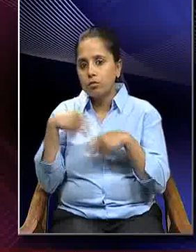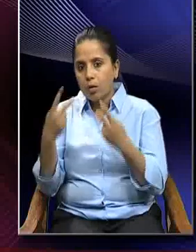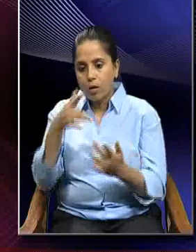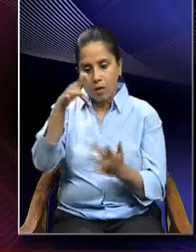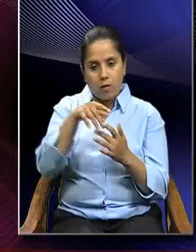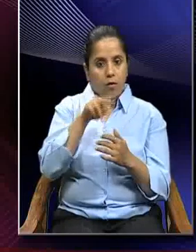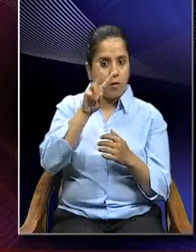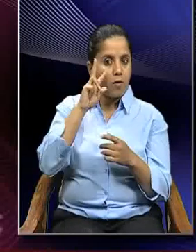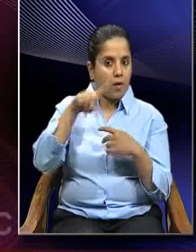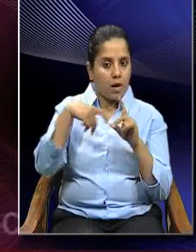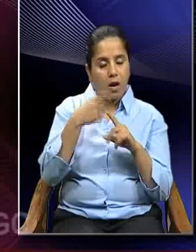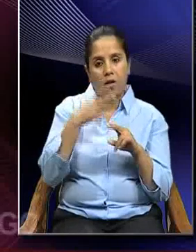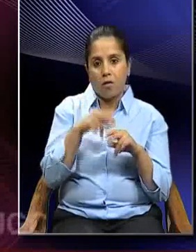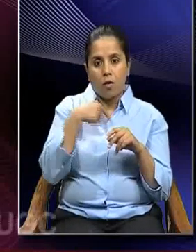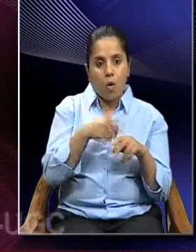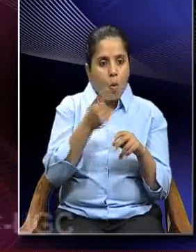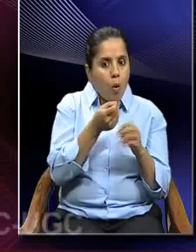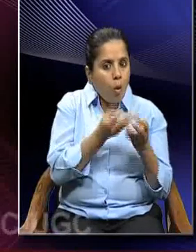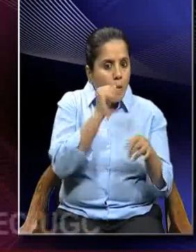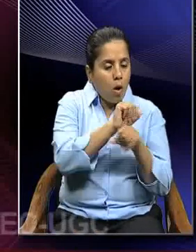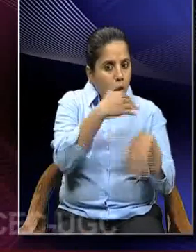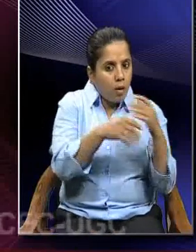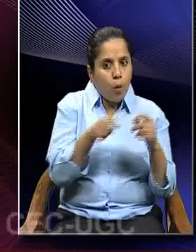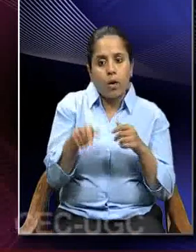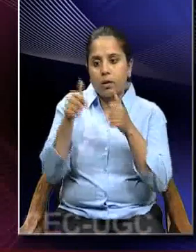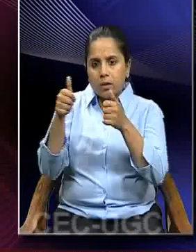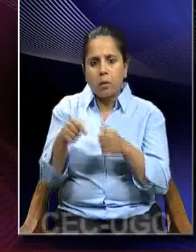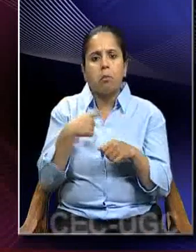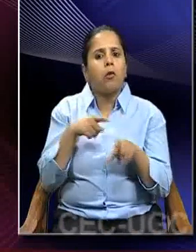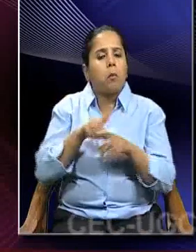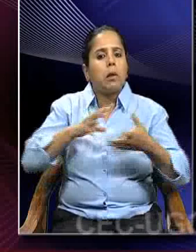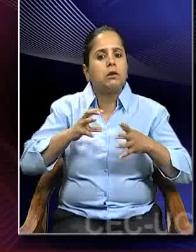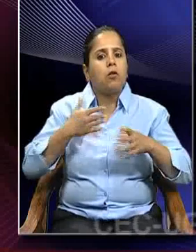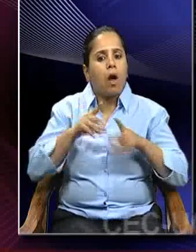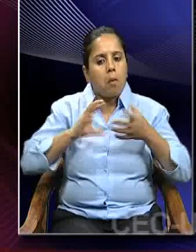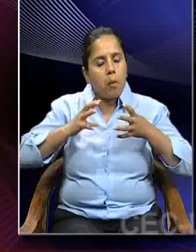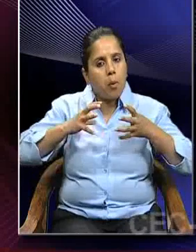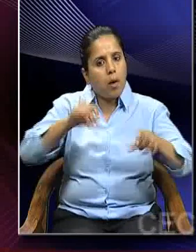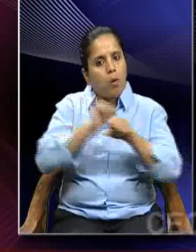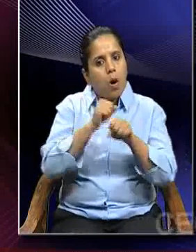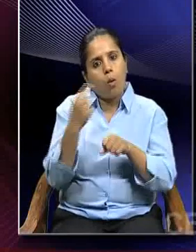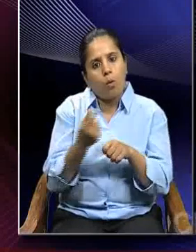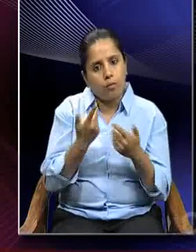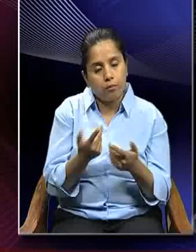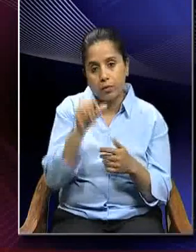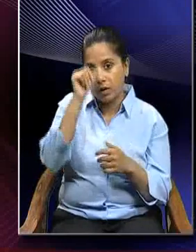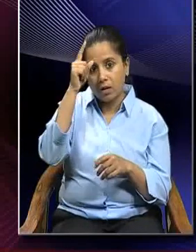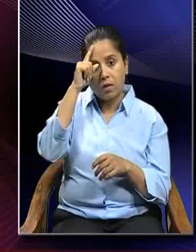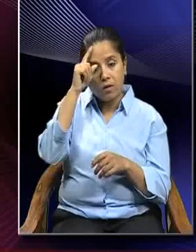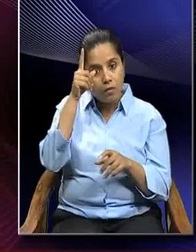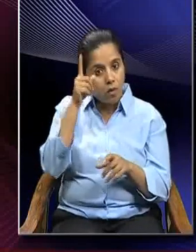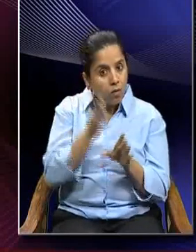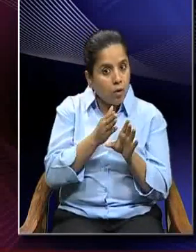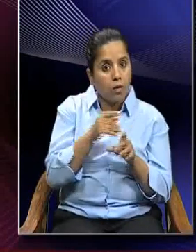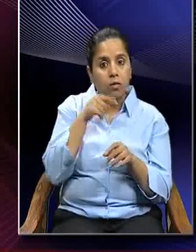only believe into stimulus response, we are behaving like a machinery. And in Indian philosophy, it is said that your